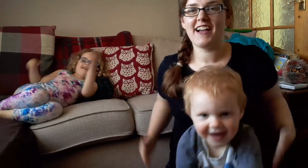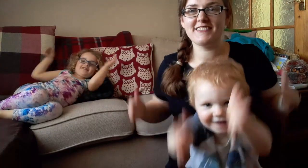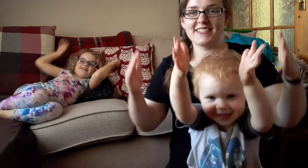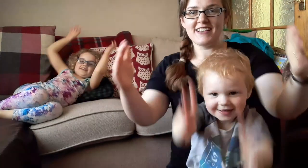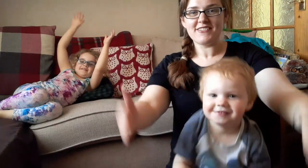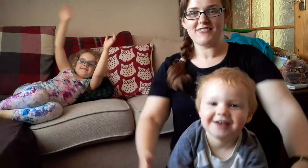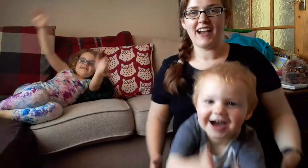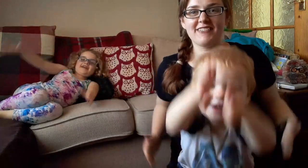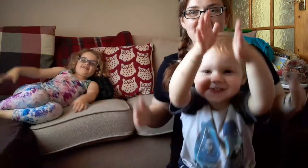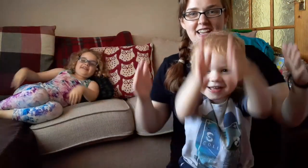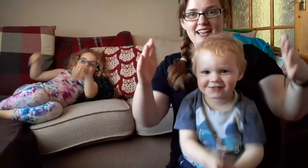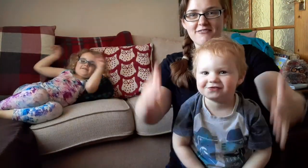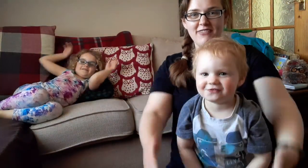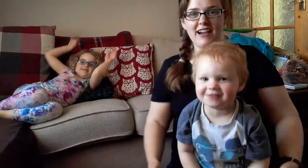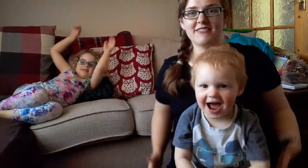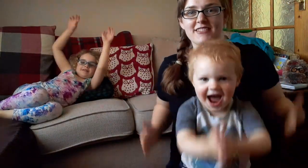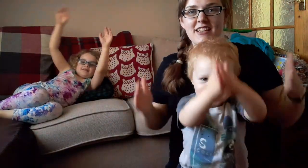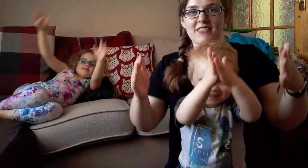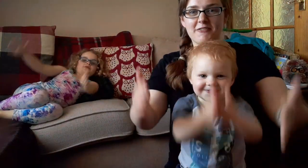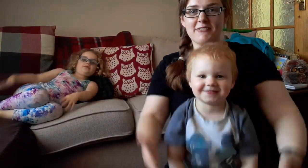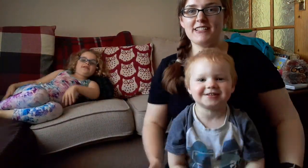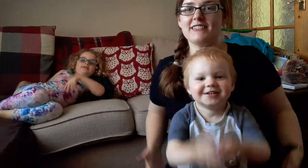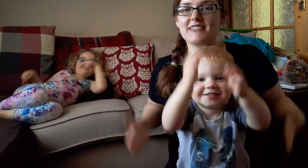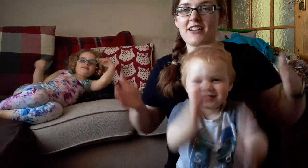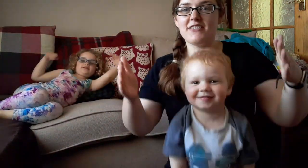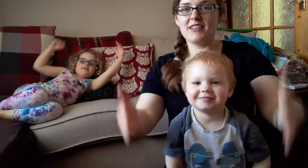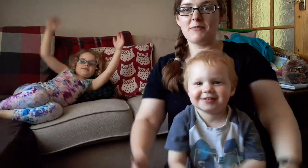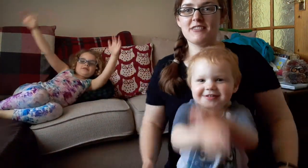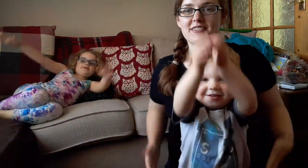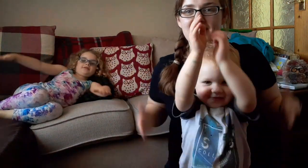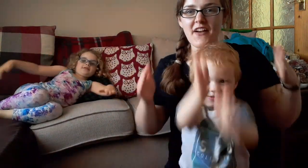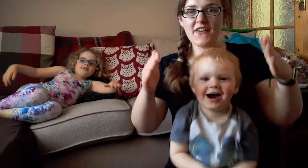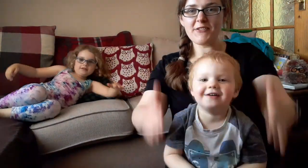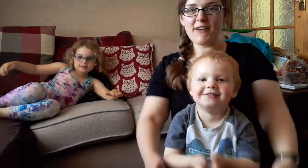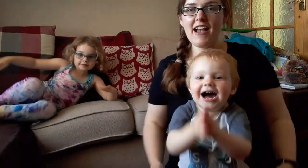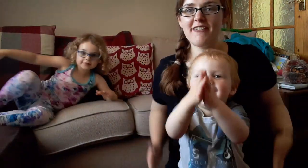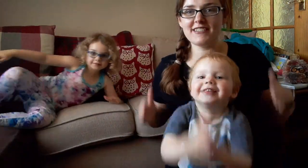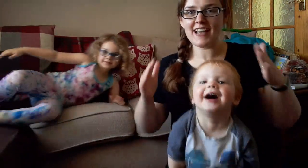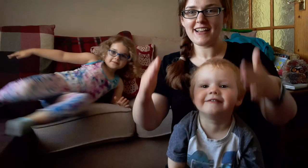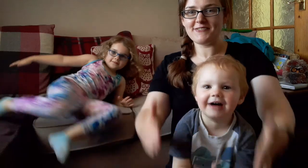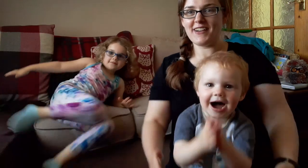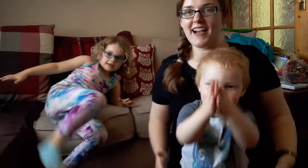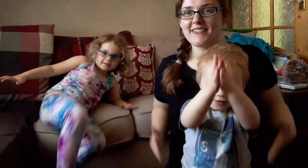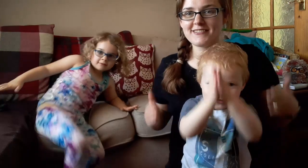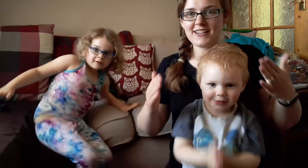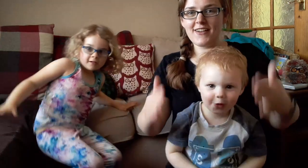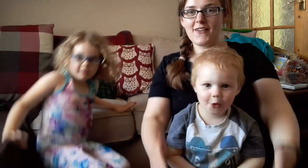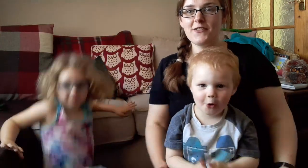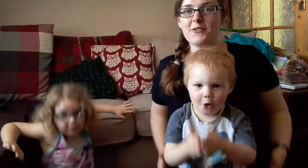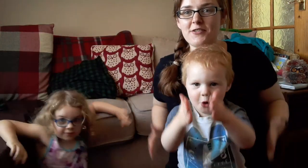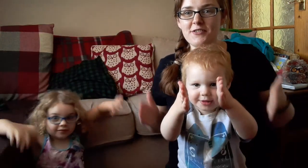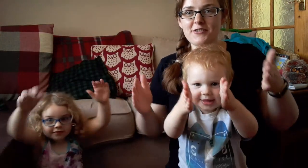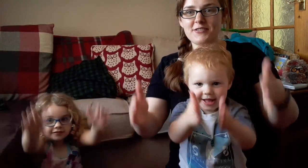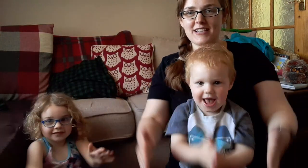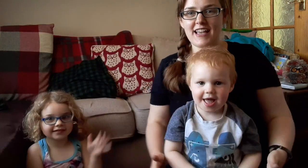round, round and round. The wheels on the bus go round and round all